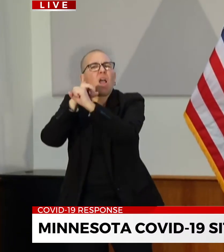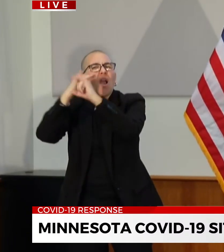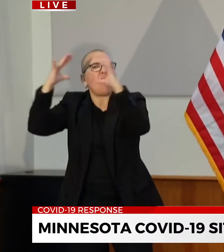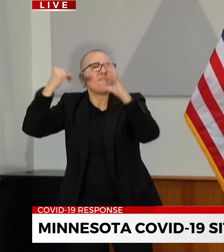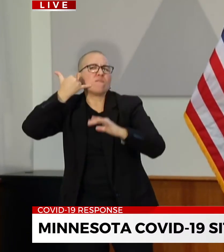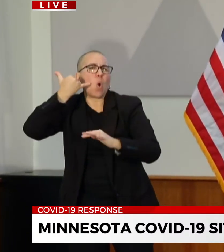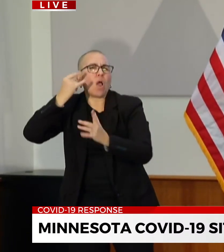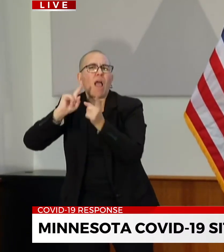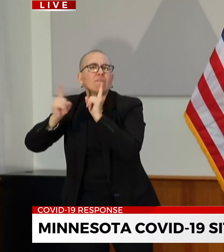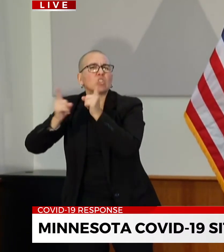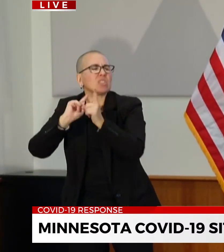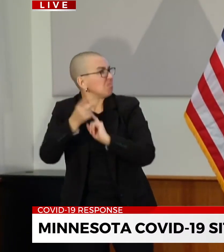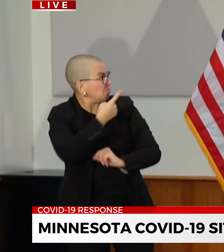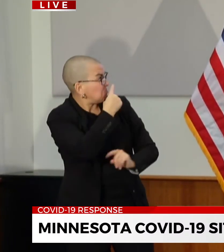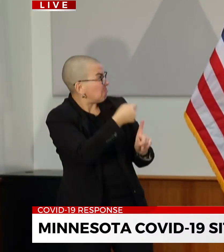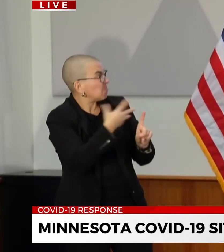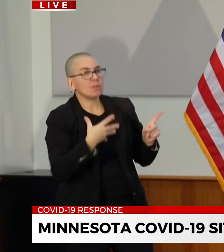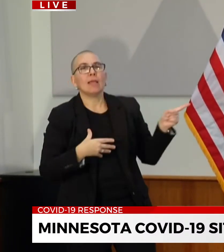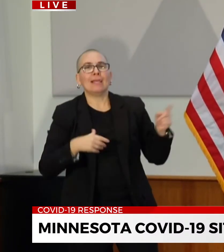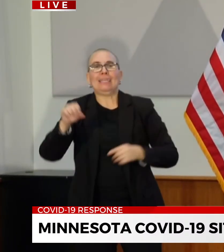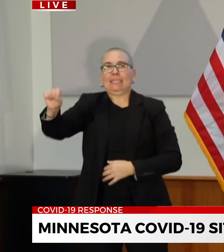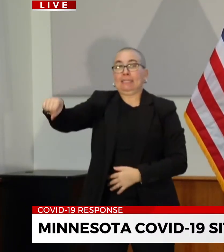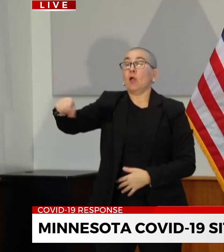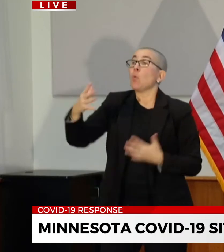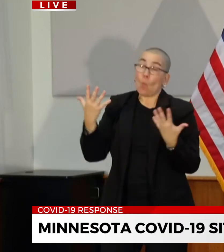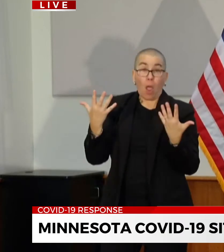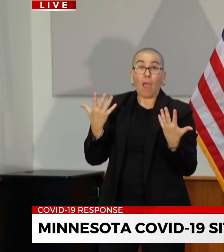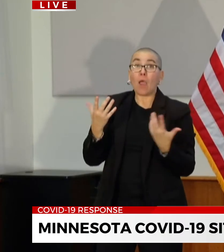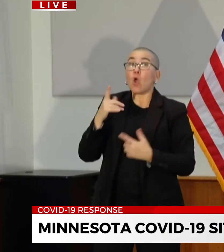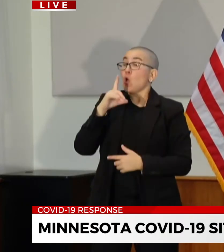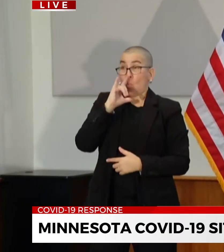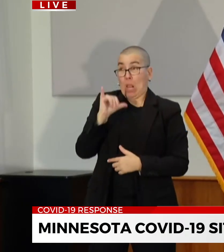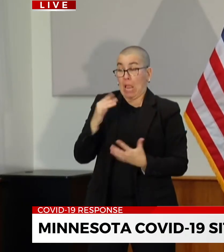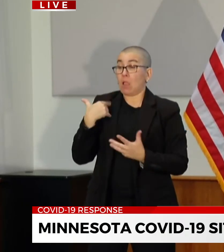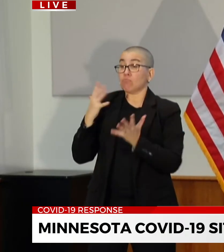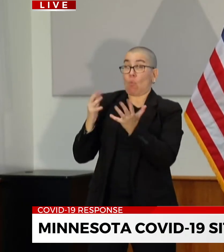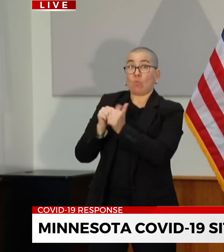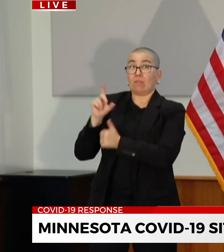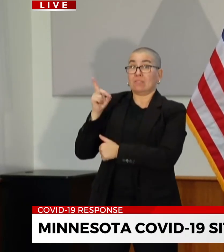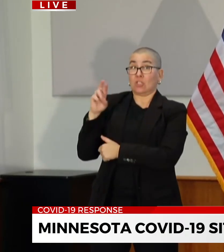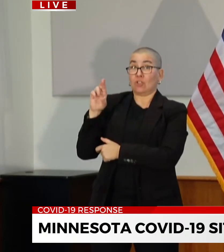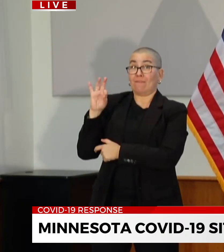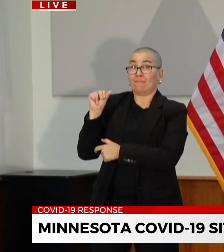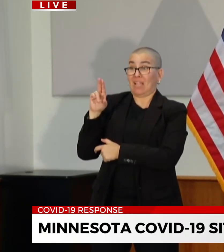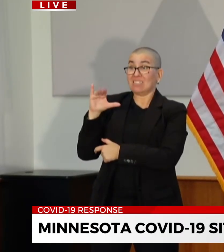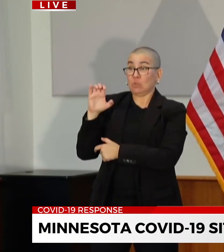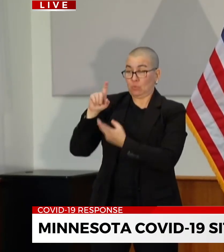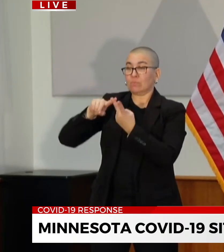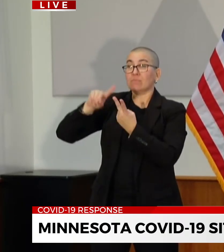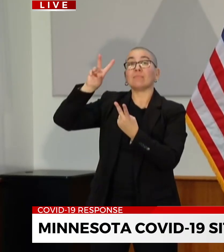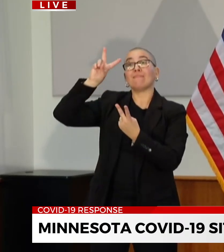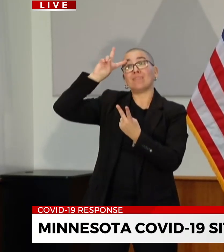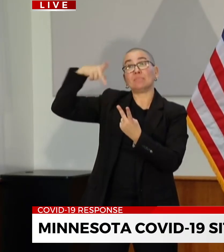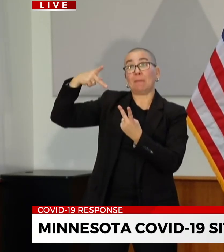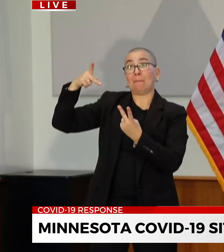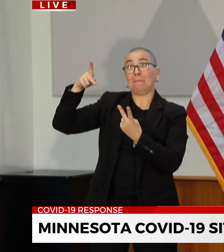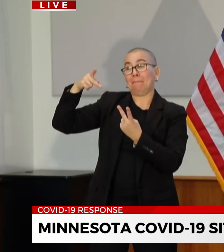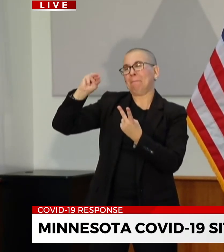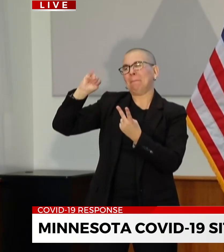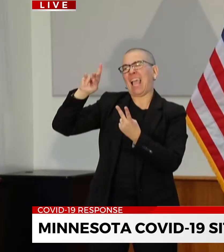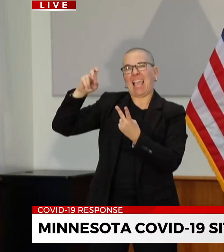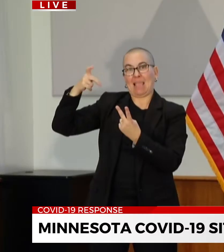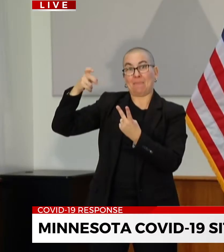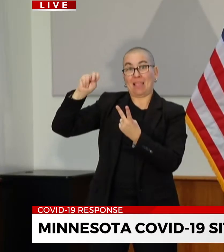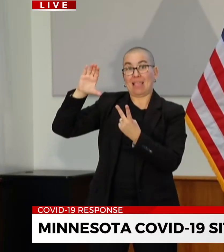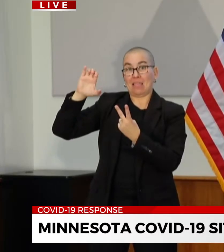Yeah, the question was the call that with Dr. Fauci, and I have to tell you, I can't state the exact time on this, but my staff who were with me